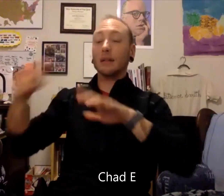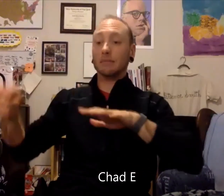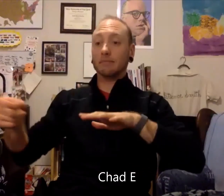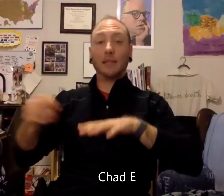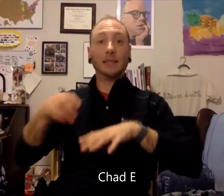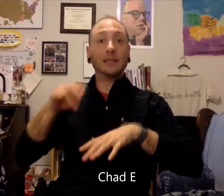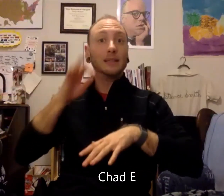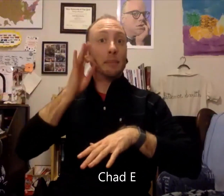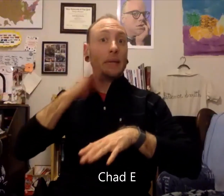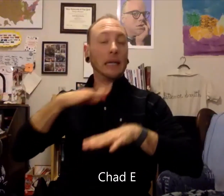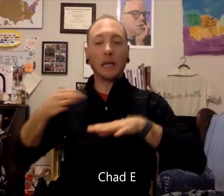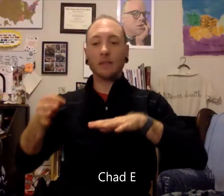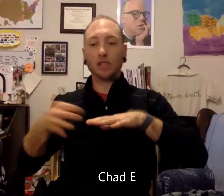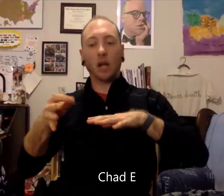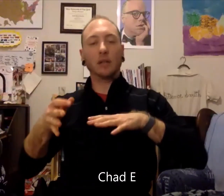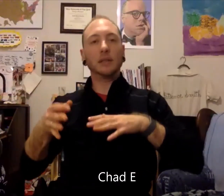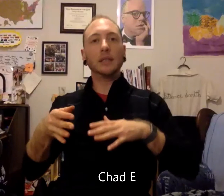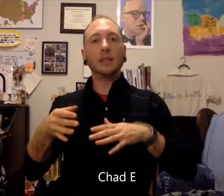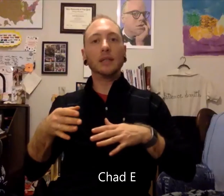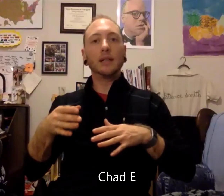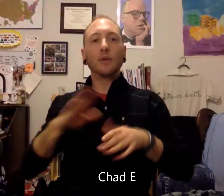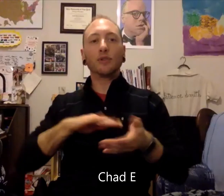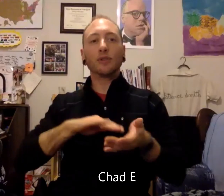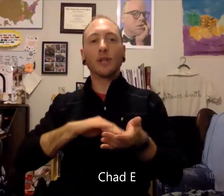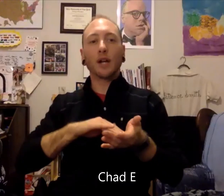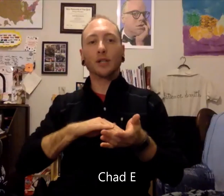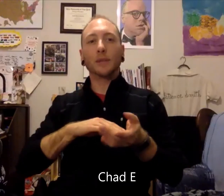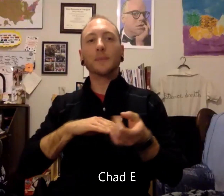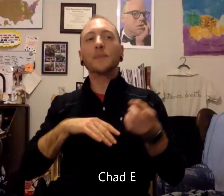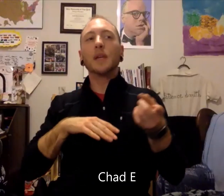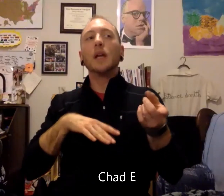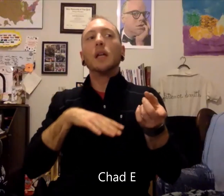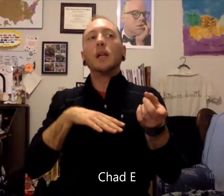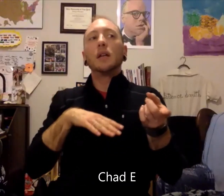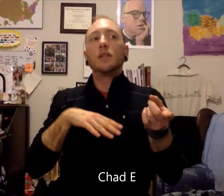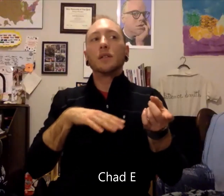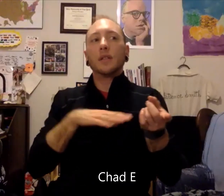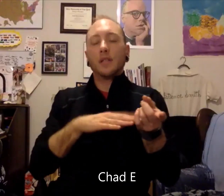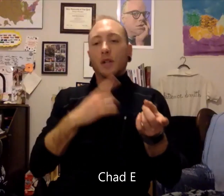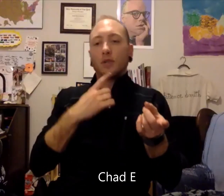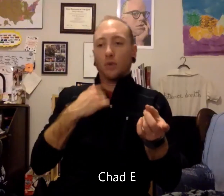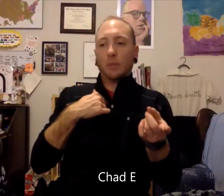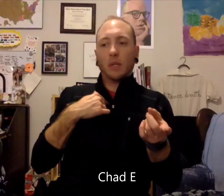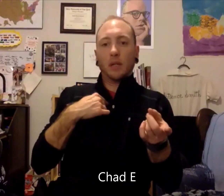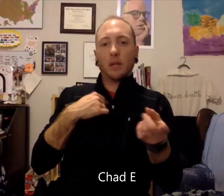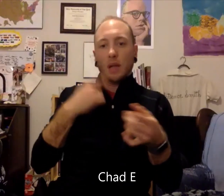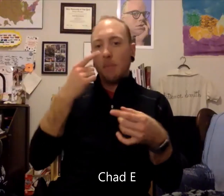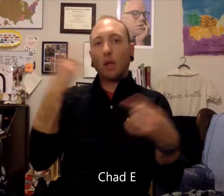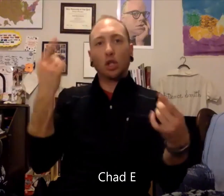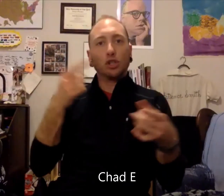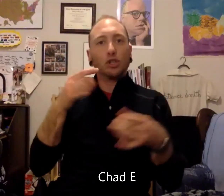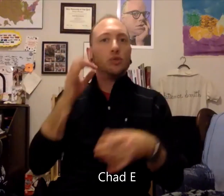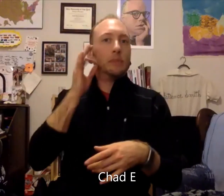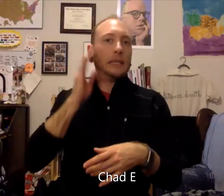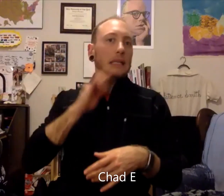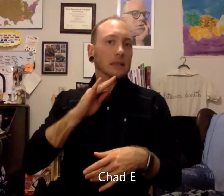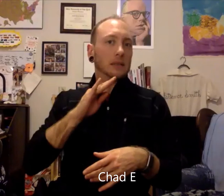And he, looked at me and said, you're allergic to bees. This is pretty serious. If you get stung again, you